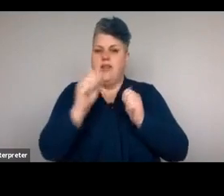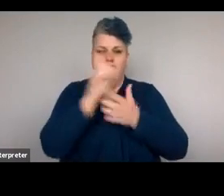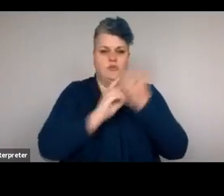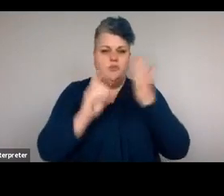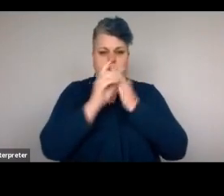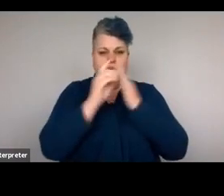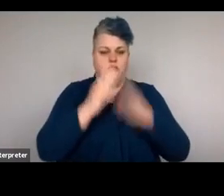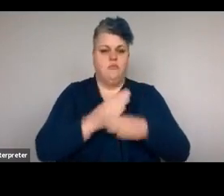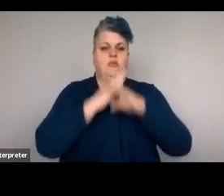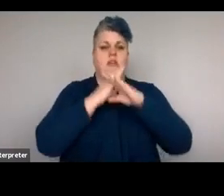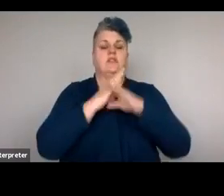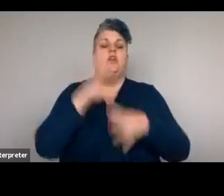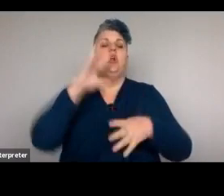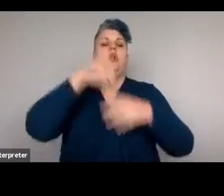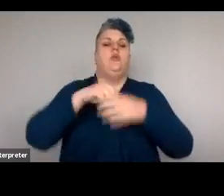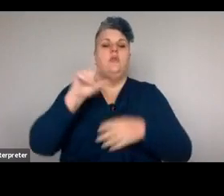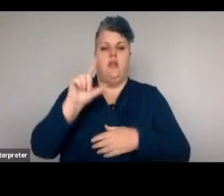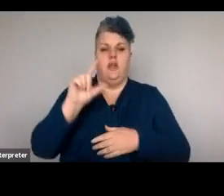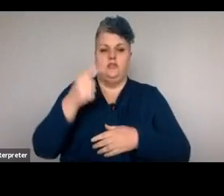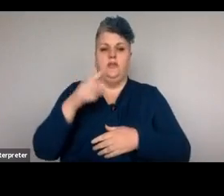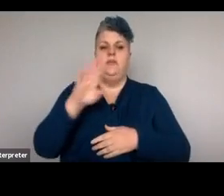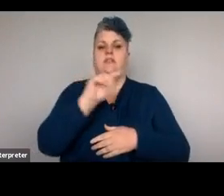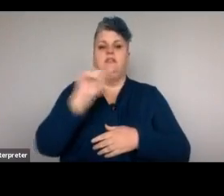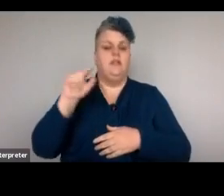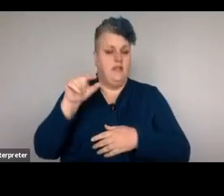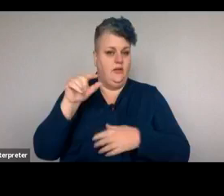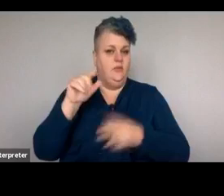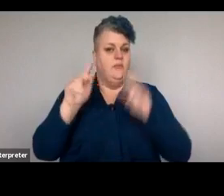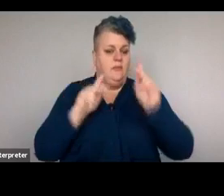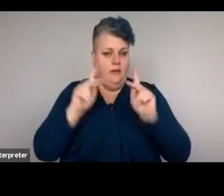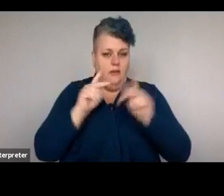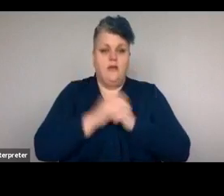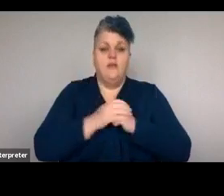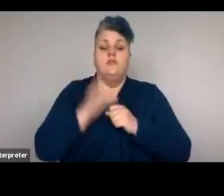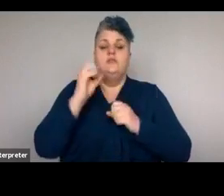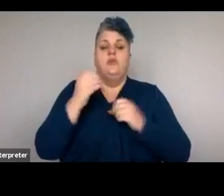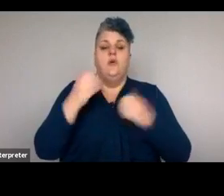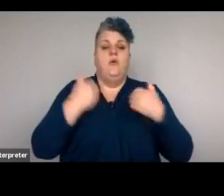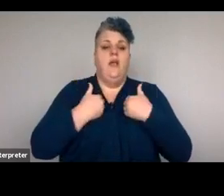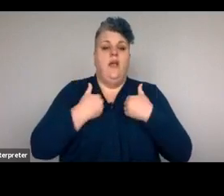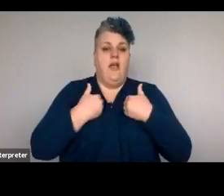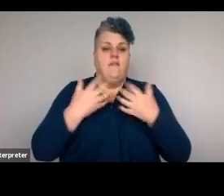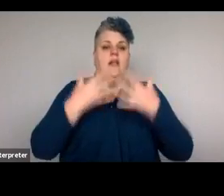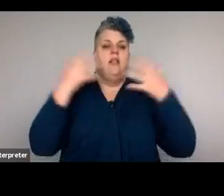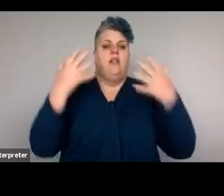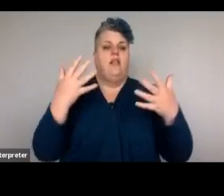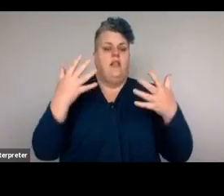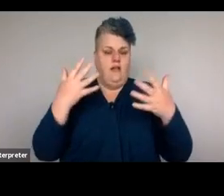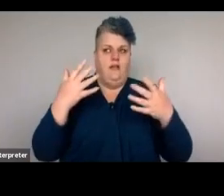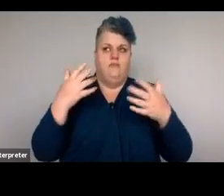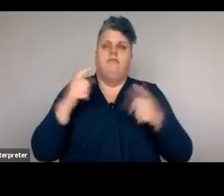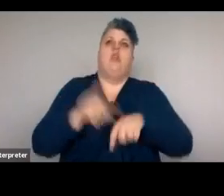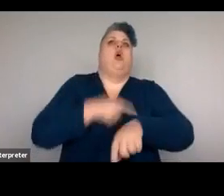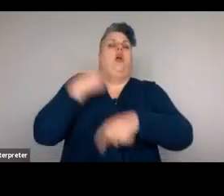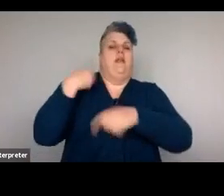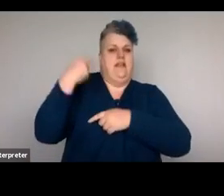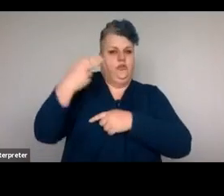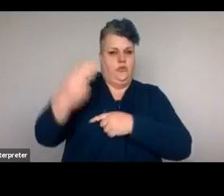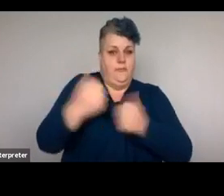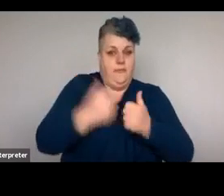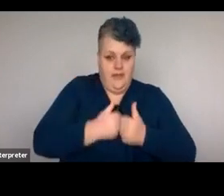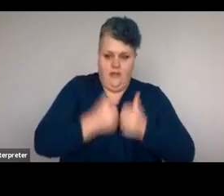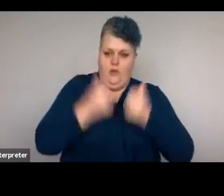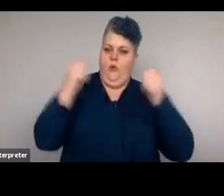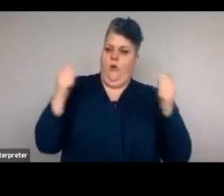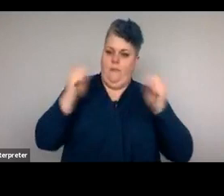that included LGBT folks. And so we have a long-standing history of being open, being